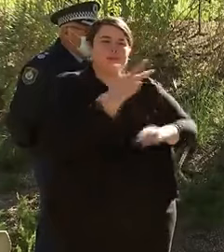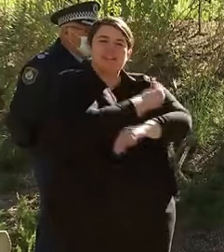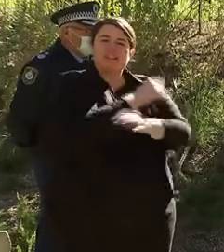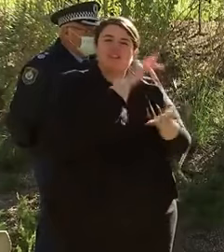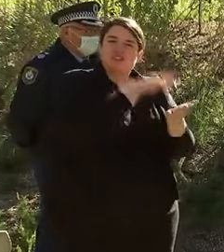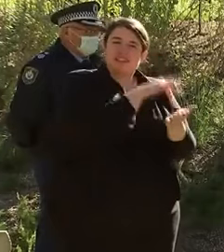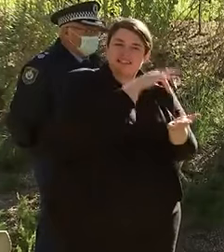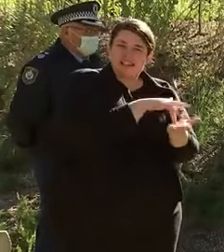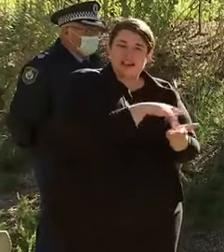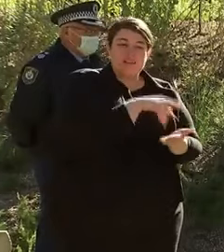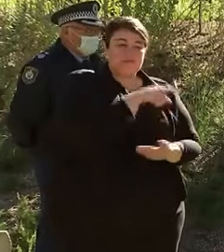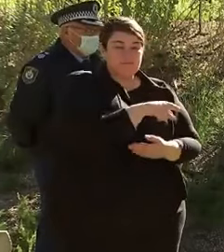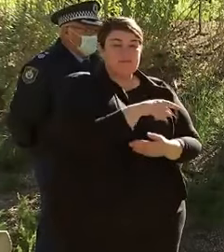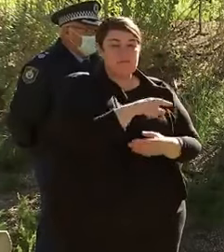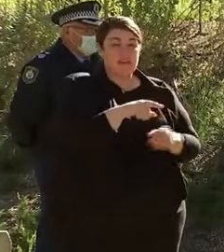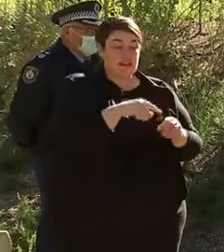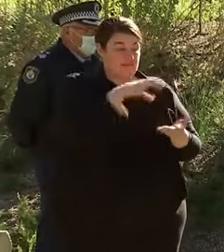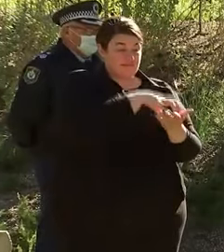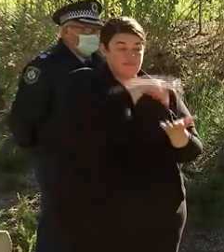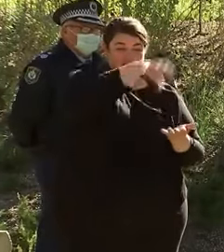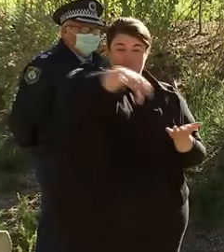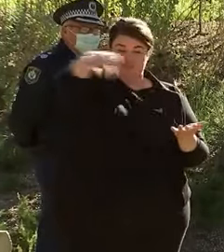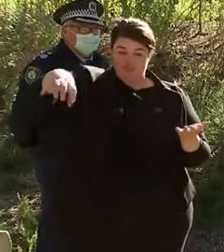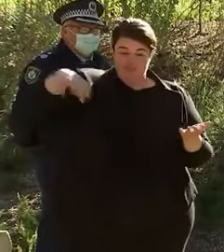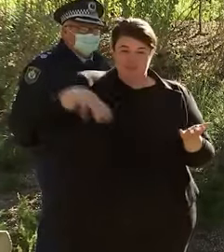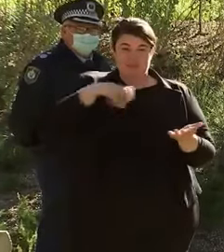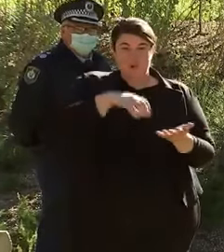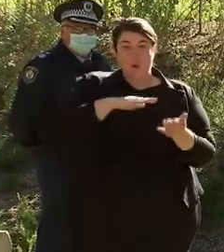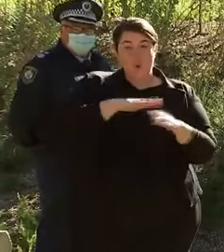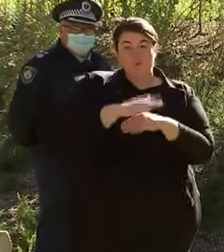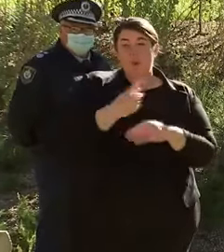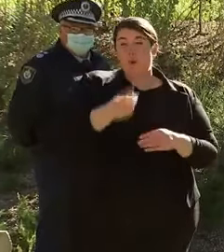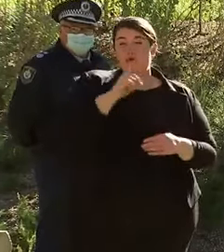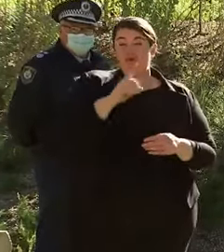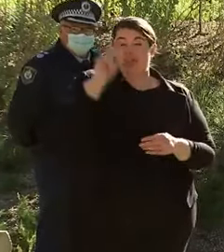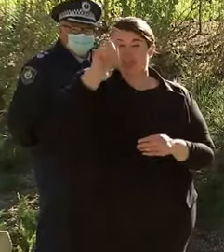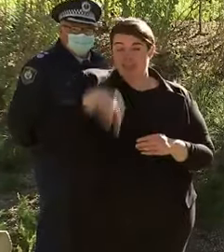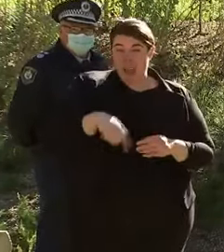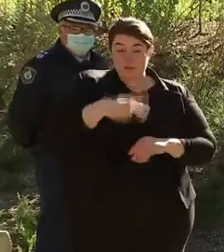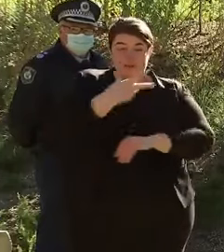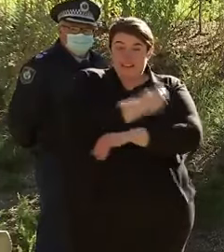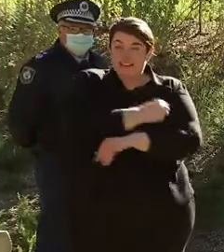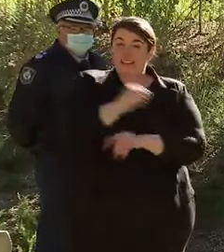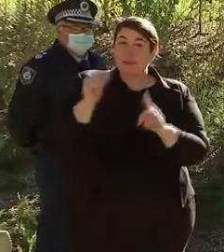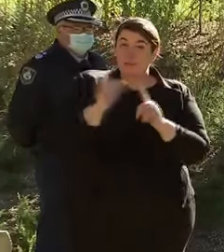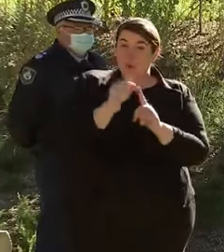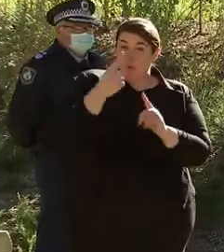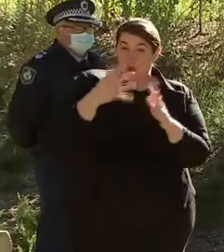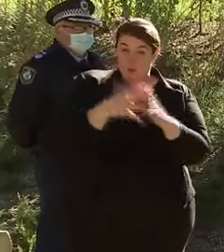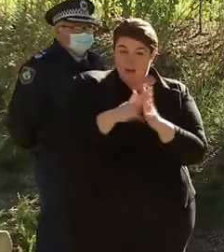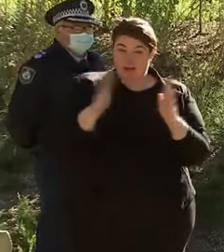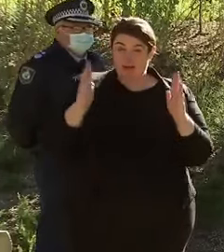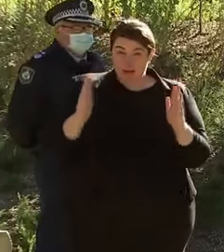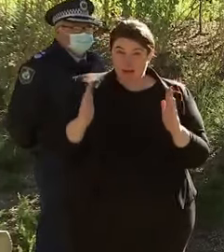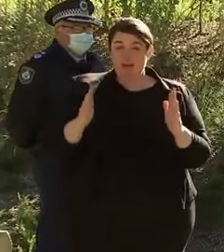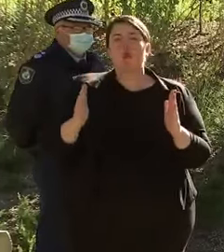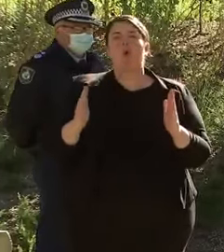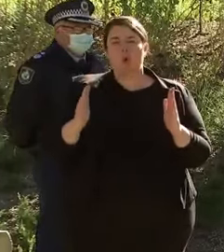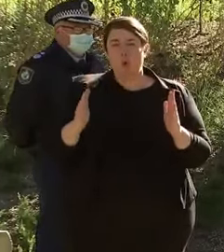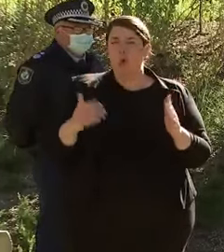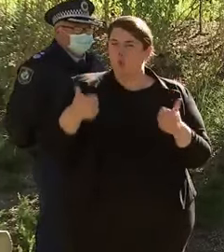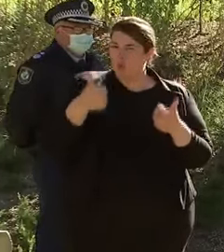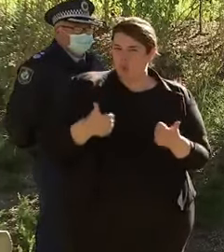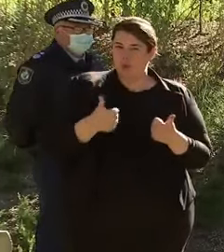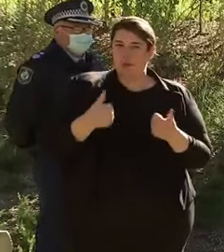Pleasingly, our hubs in New South Wales are exceeding about 100,000 jabs a week, which is a great outcome. And we hope to see that